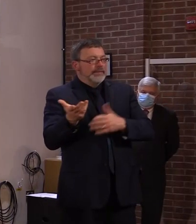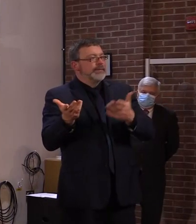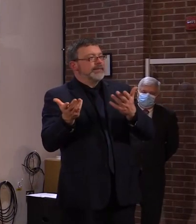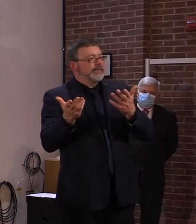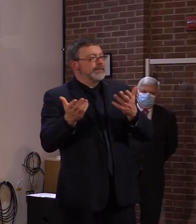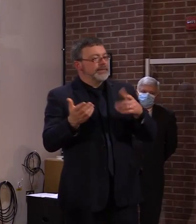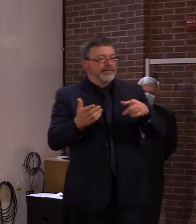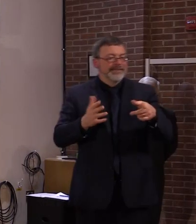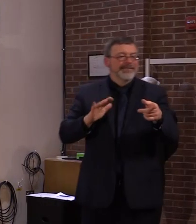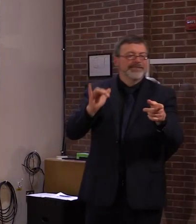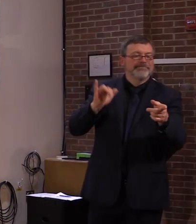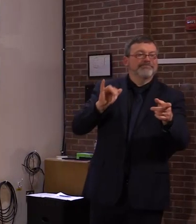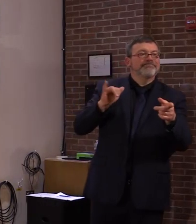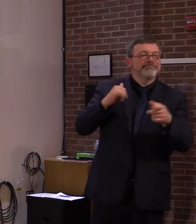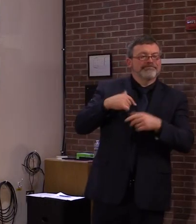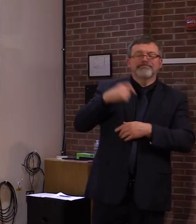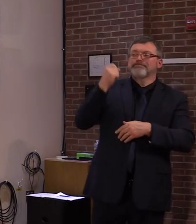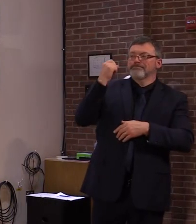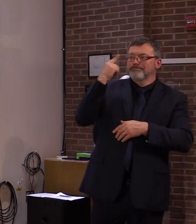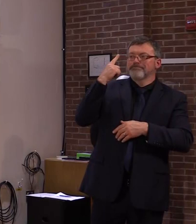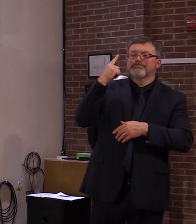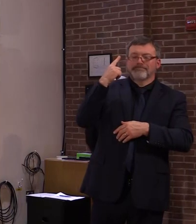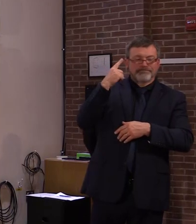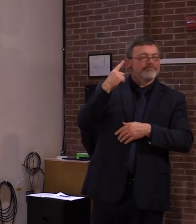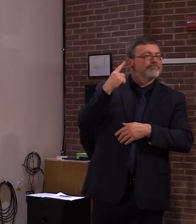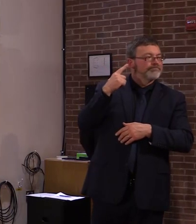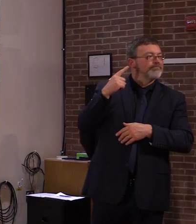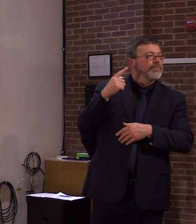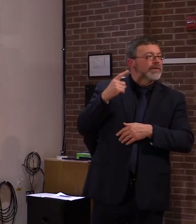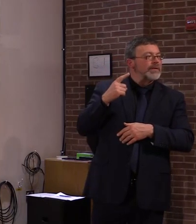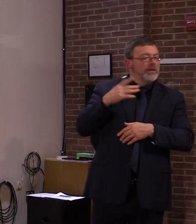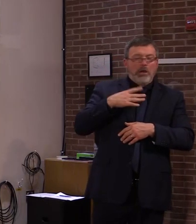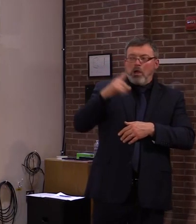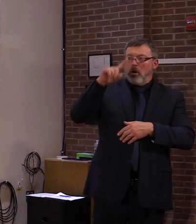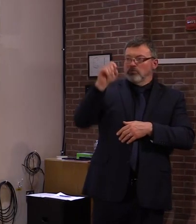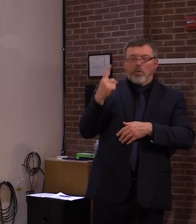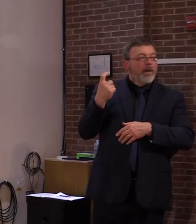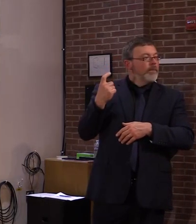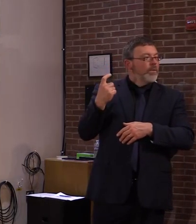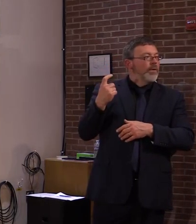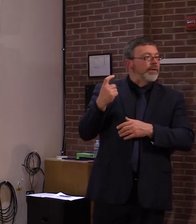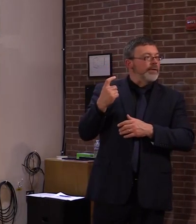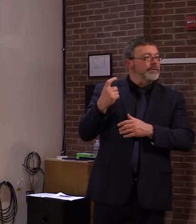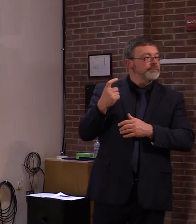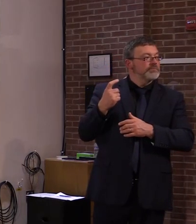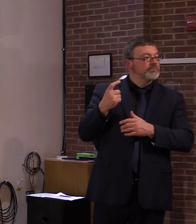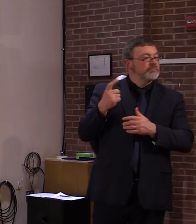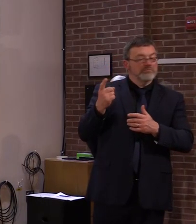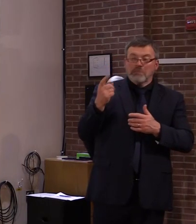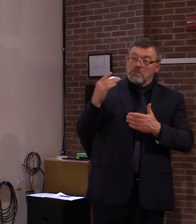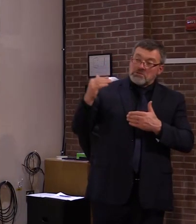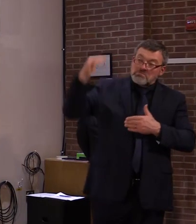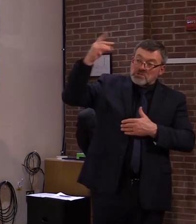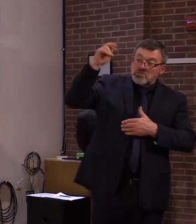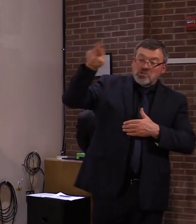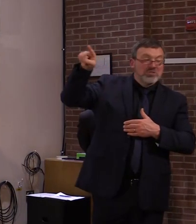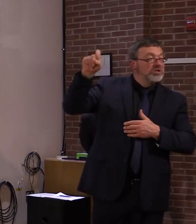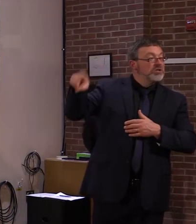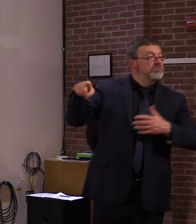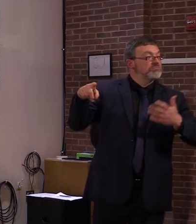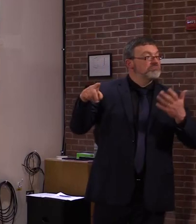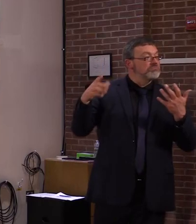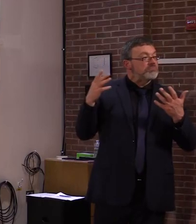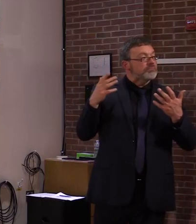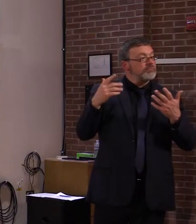Understood. One more question here, Governor, and this may be for Dr. Levine. I'm not quite sure. I've been